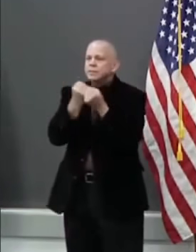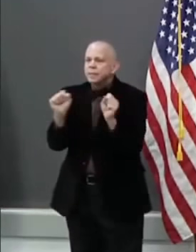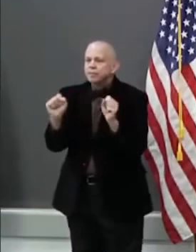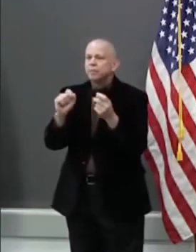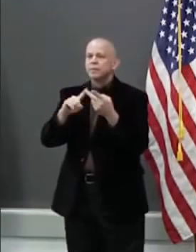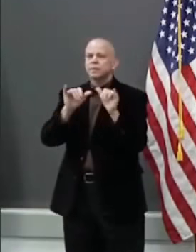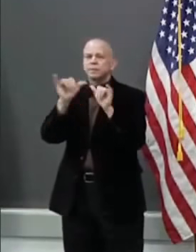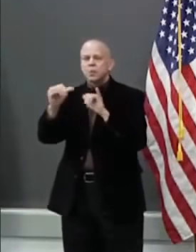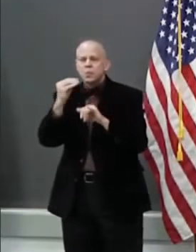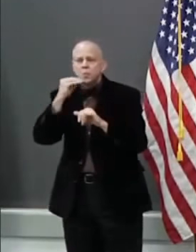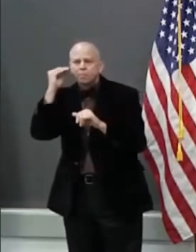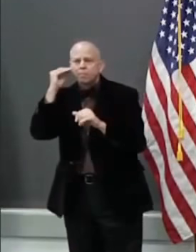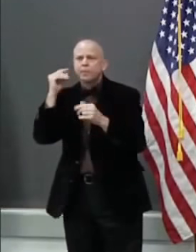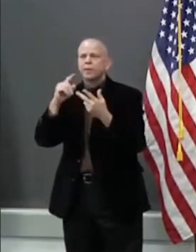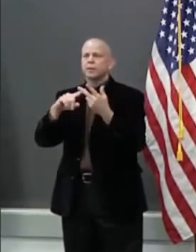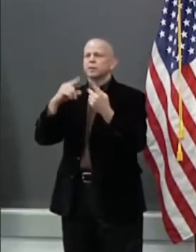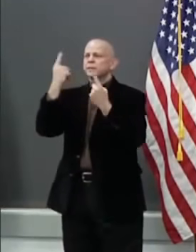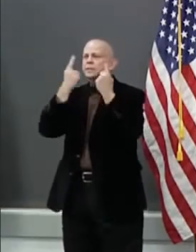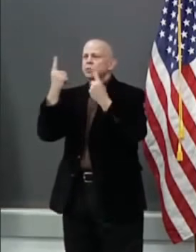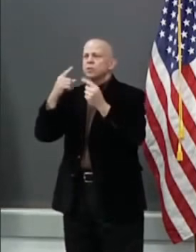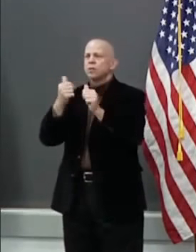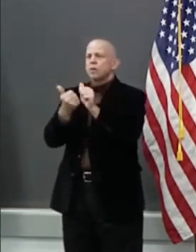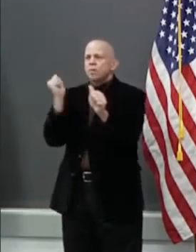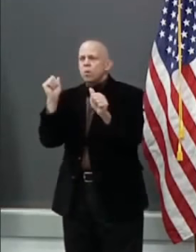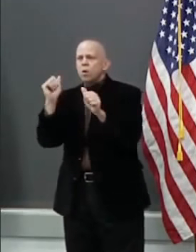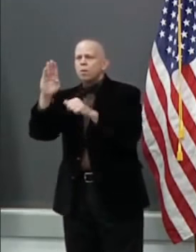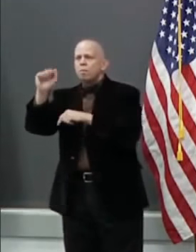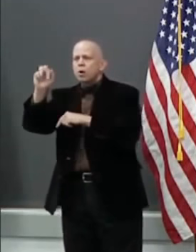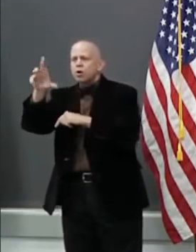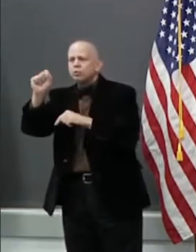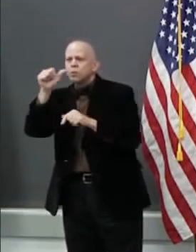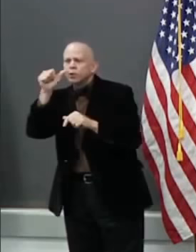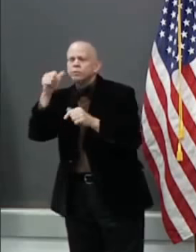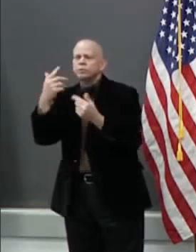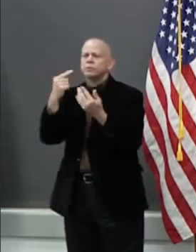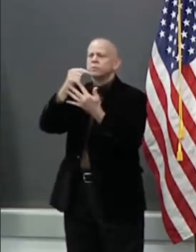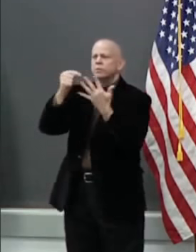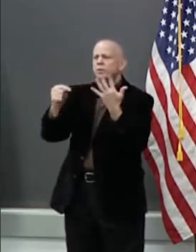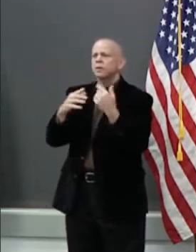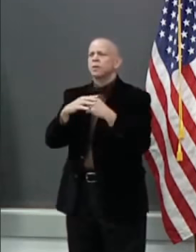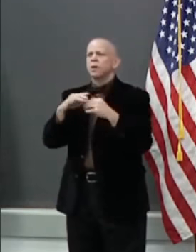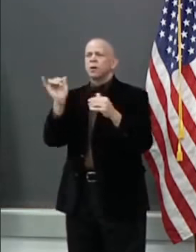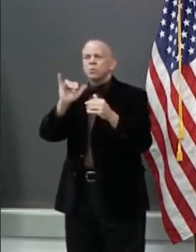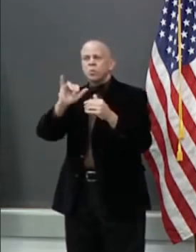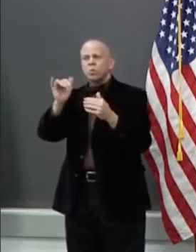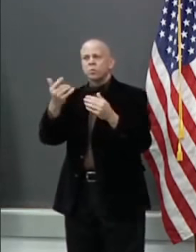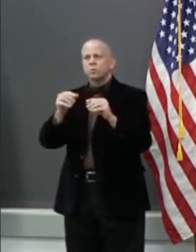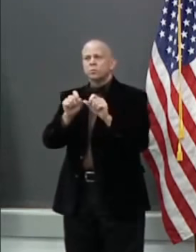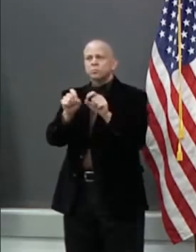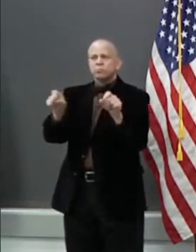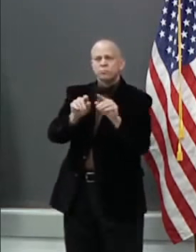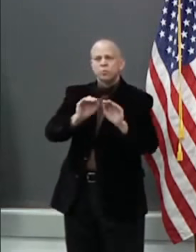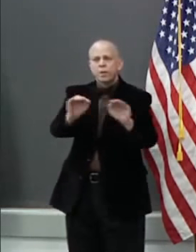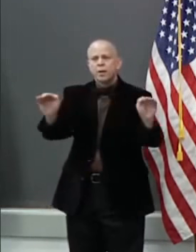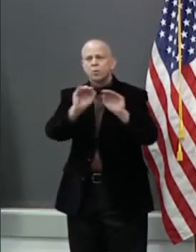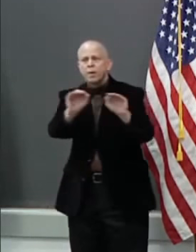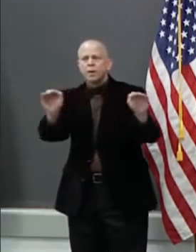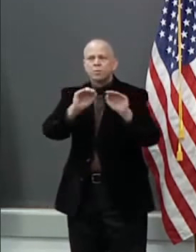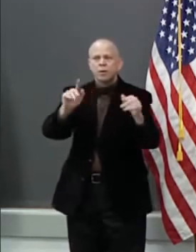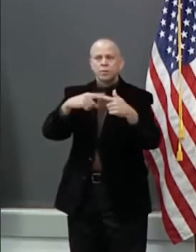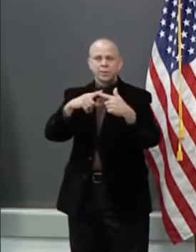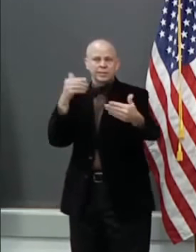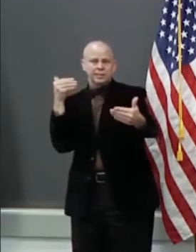or gathering with large groups of people, and then sending out reminders as the game came closer to remind people of safer ways